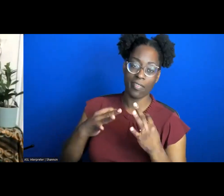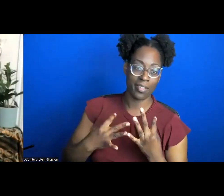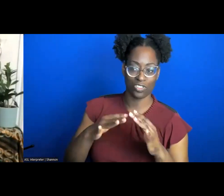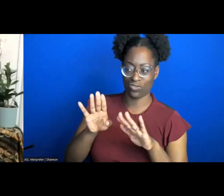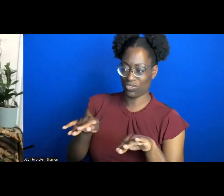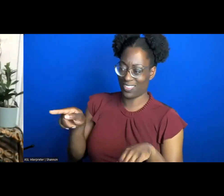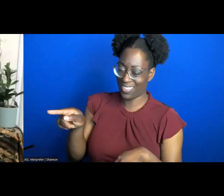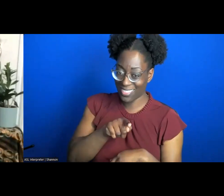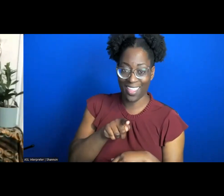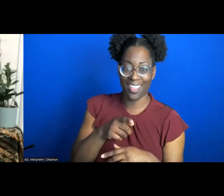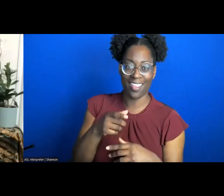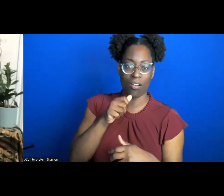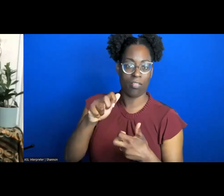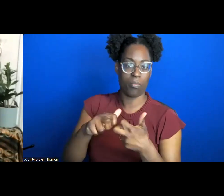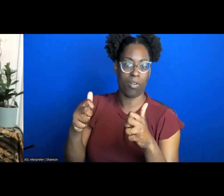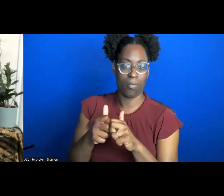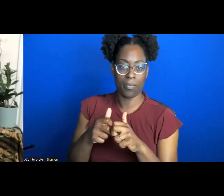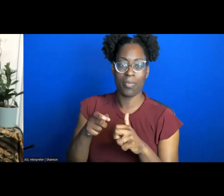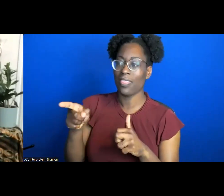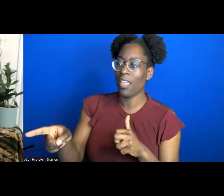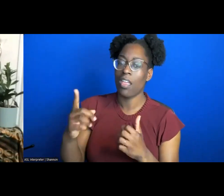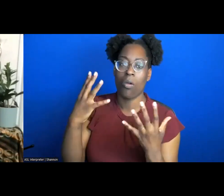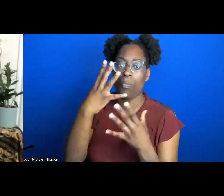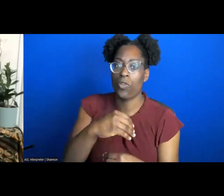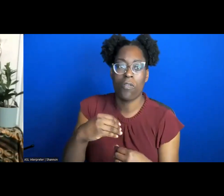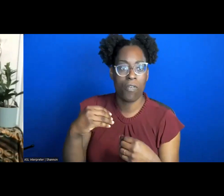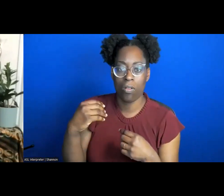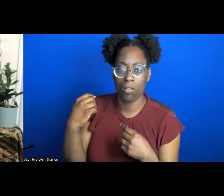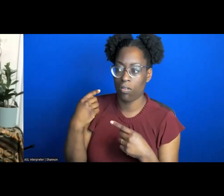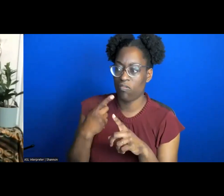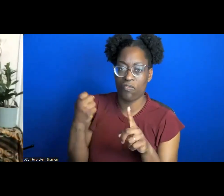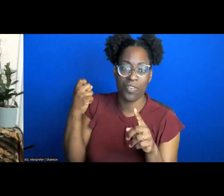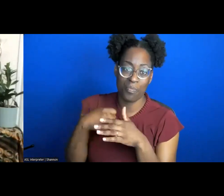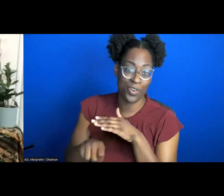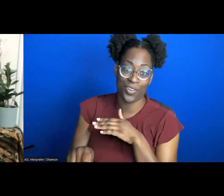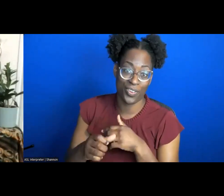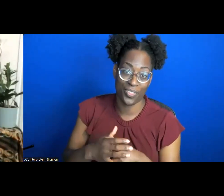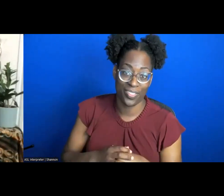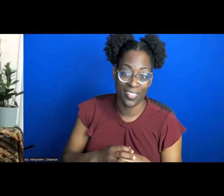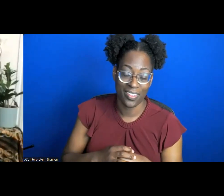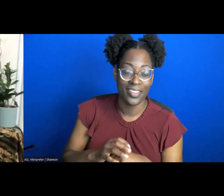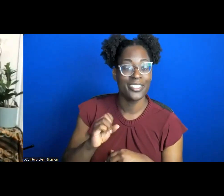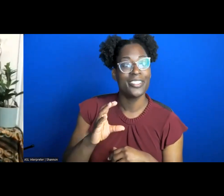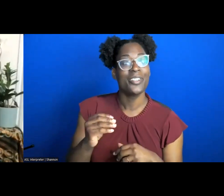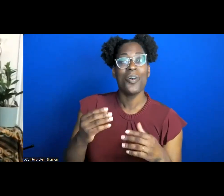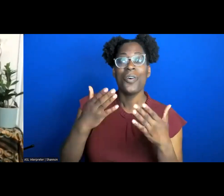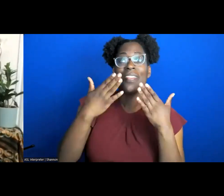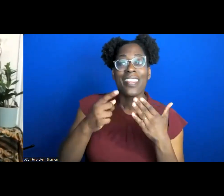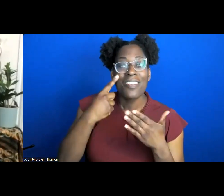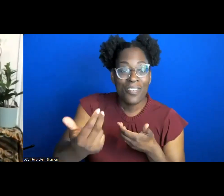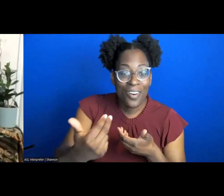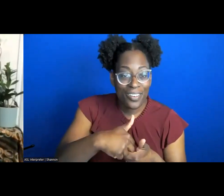amazing visionary event connected to Pride. Let us go on to our next panelist. Thank you.